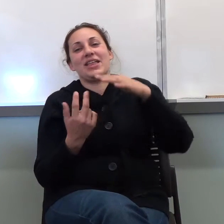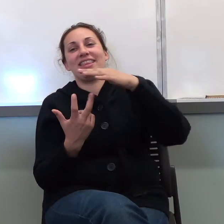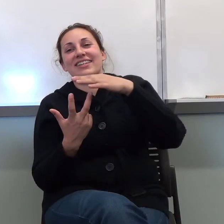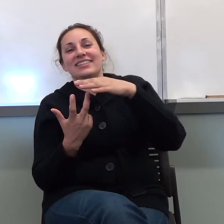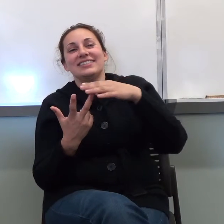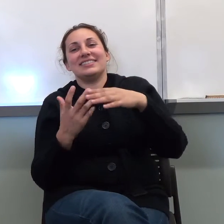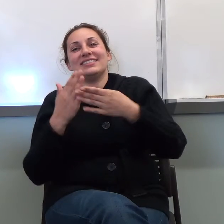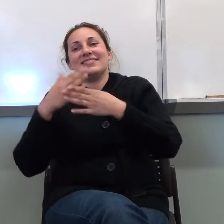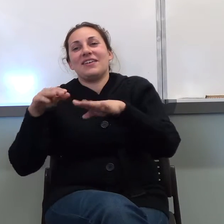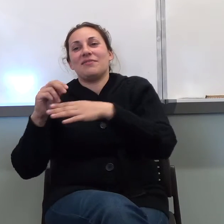500.